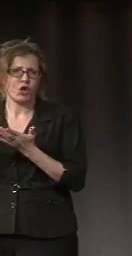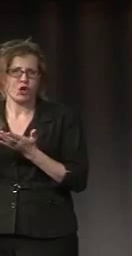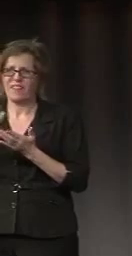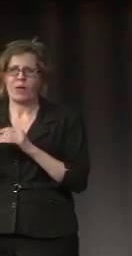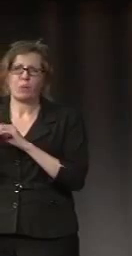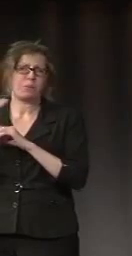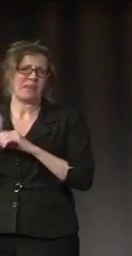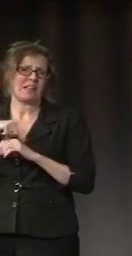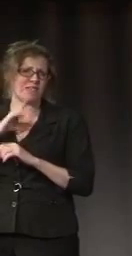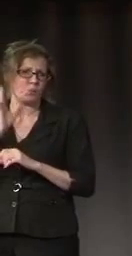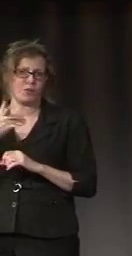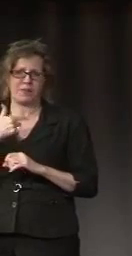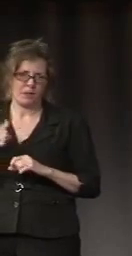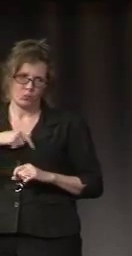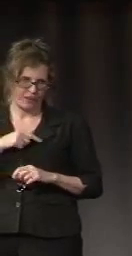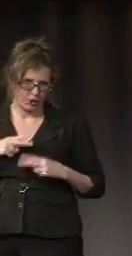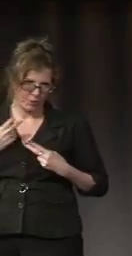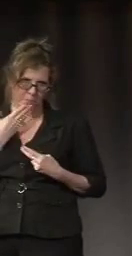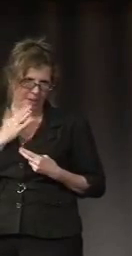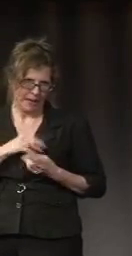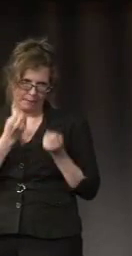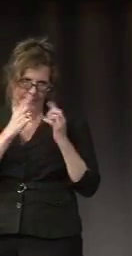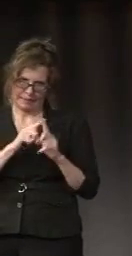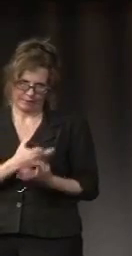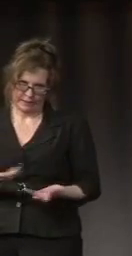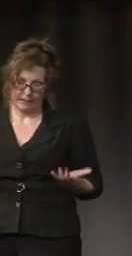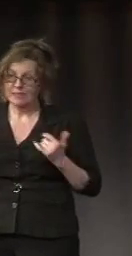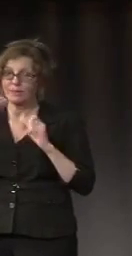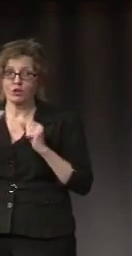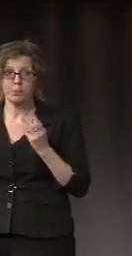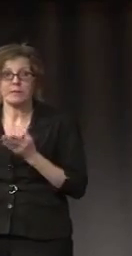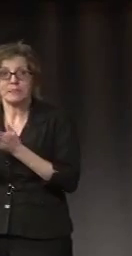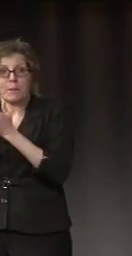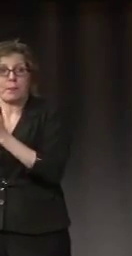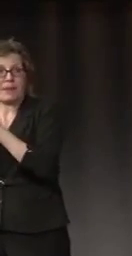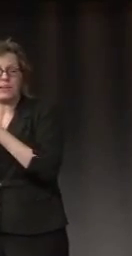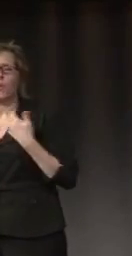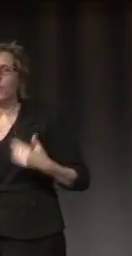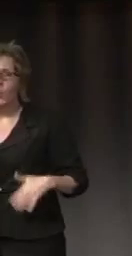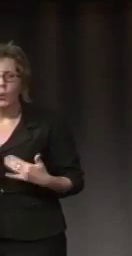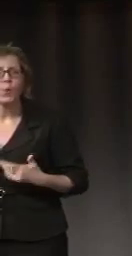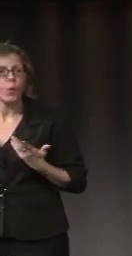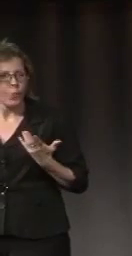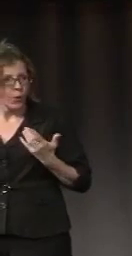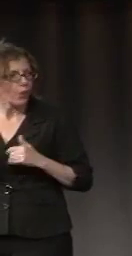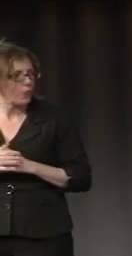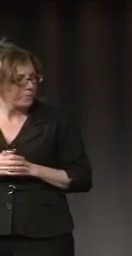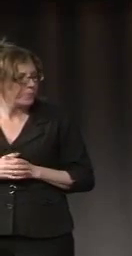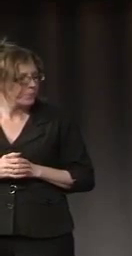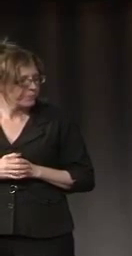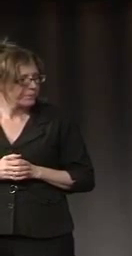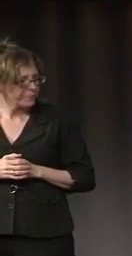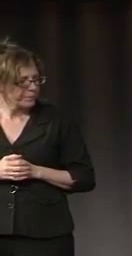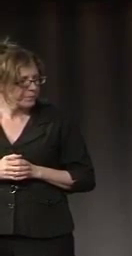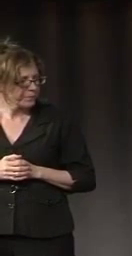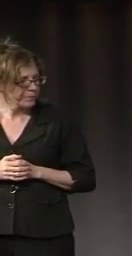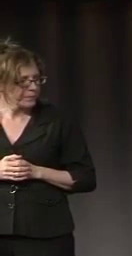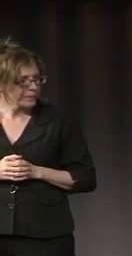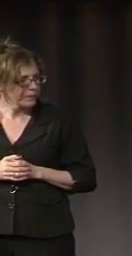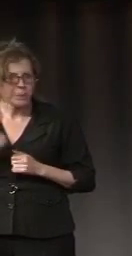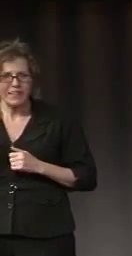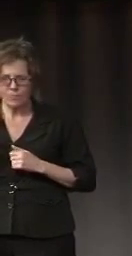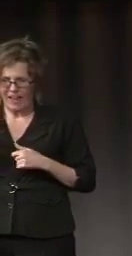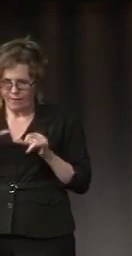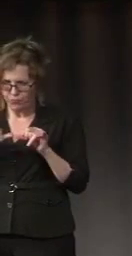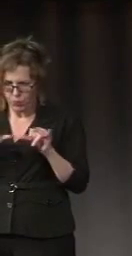And if it could be supplemented, we have rulers to make. I mean, it's not more extraordinary than to have rulers to, in order